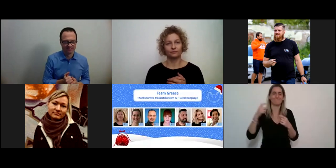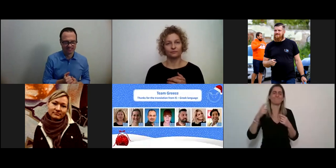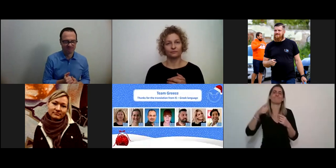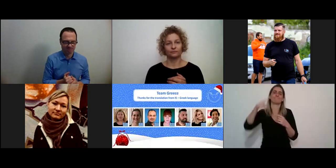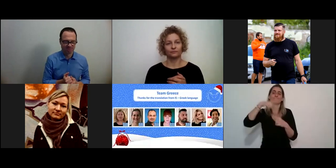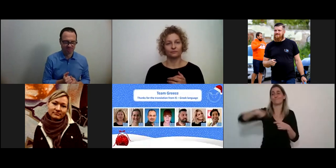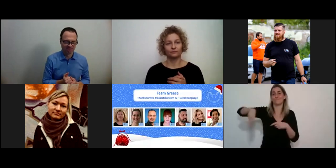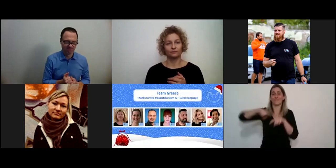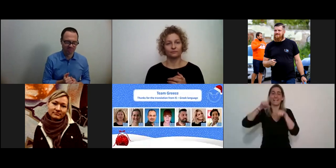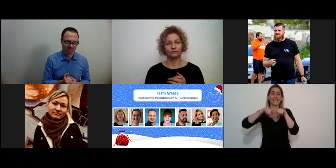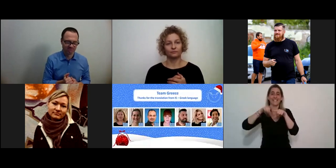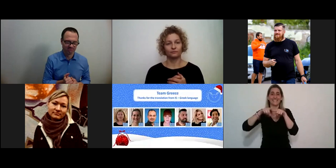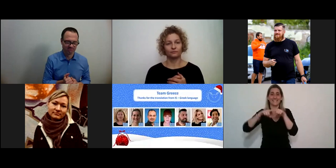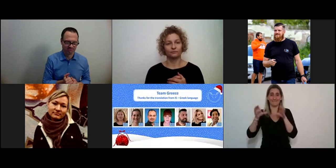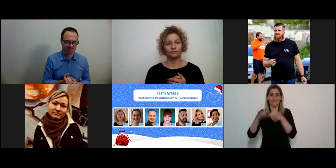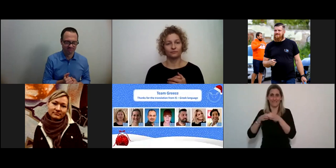Greece.